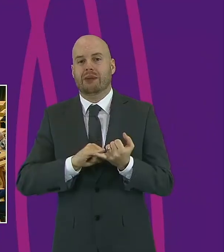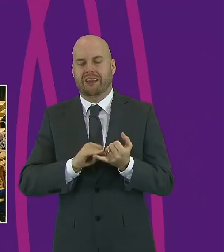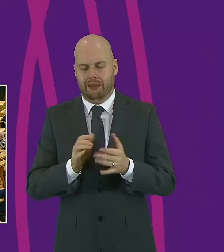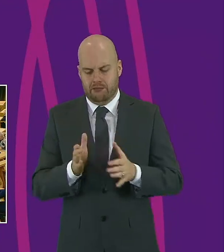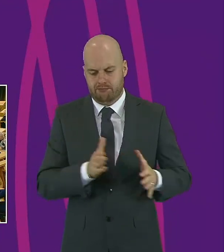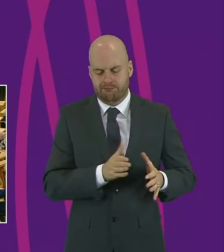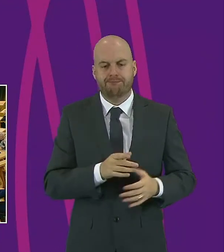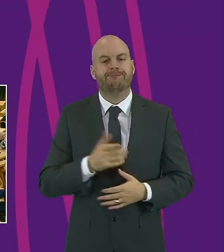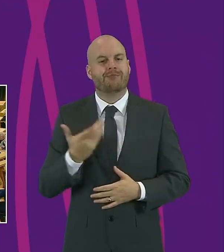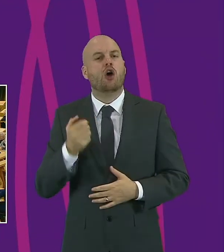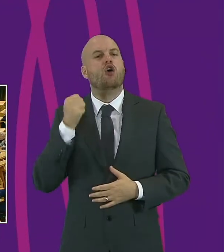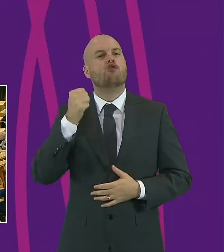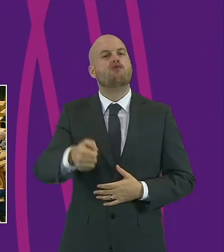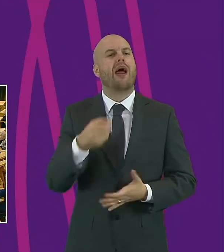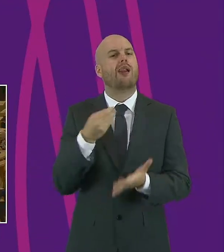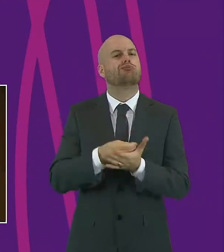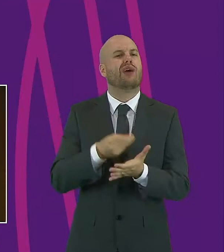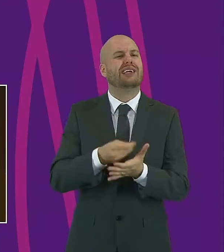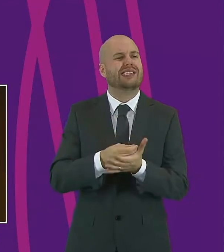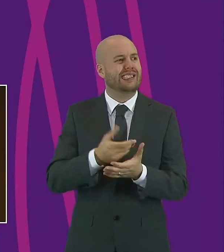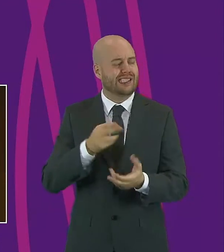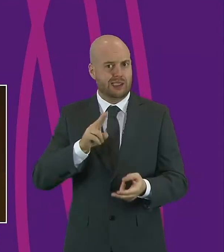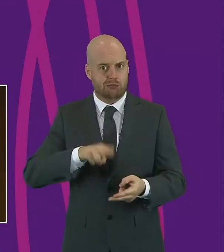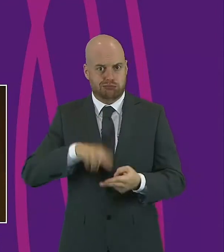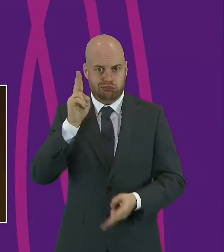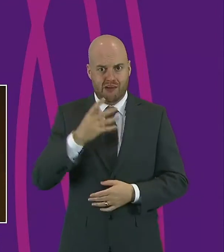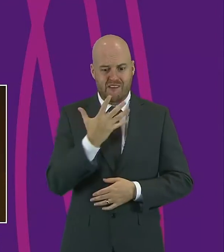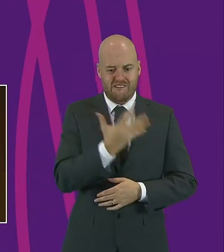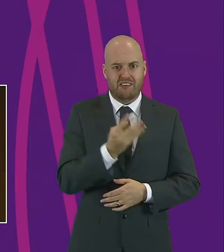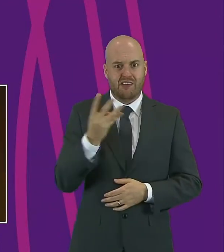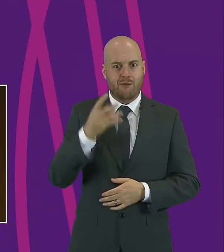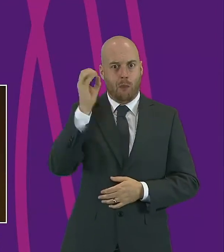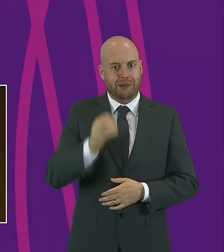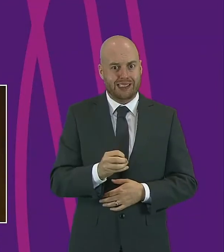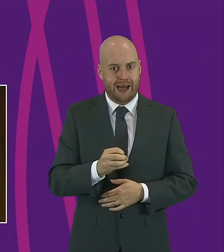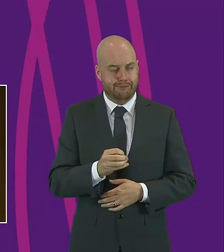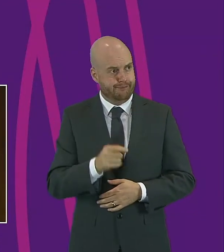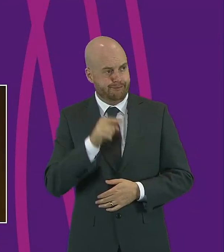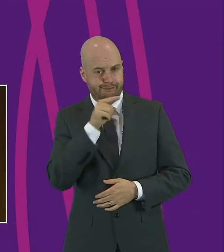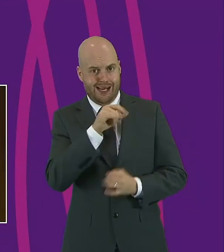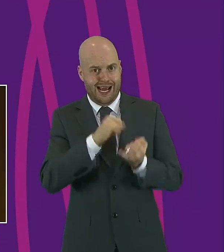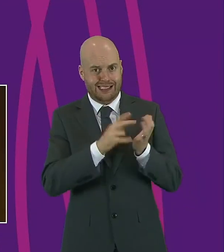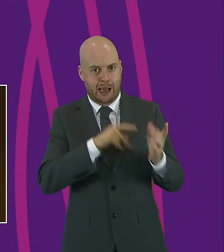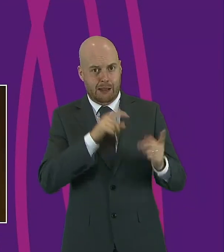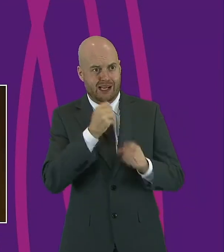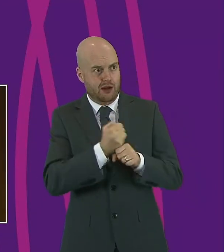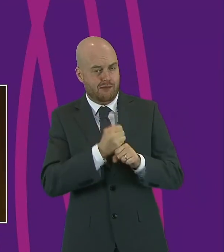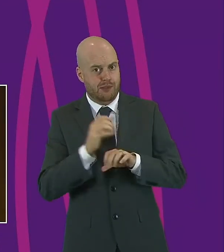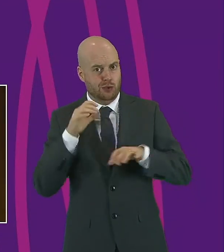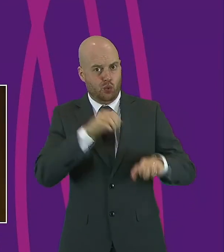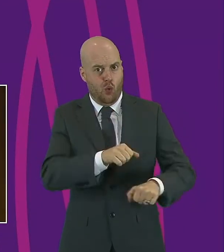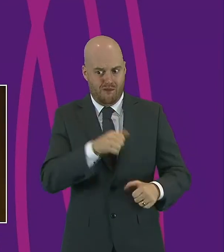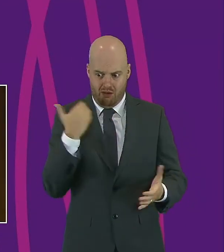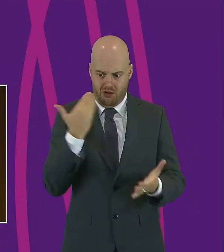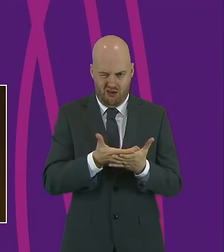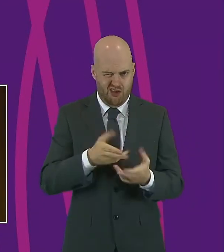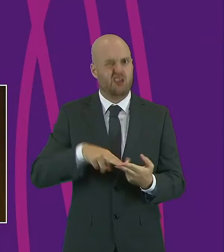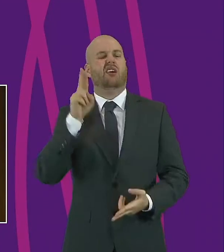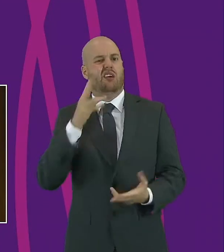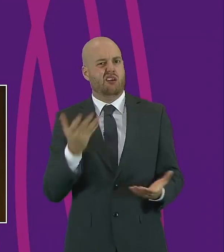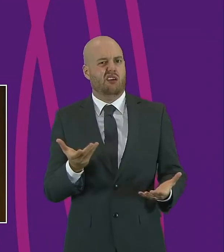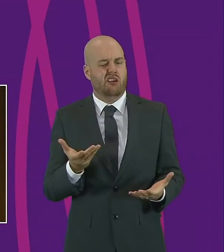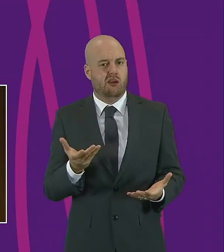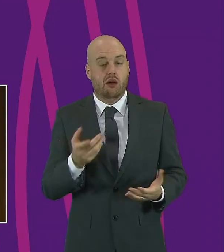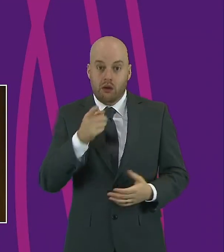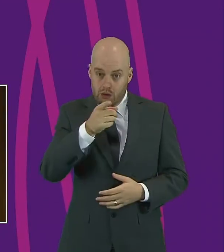by 54% under the SNP government. It was confirmed this week that unless we have a change of policy from ministers, those fares will